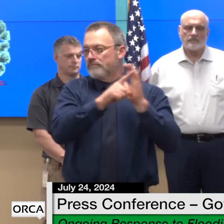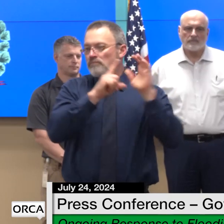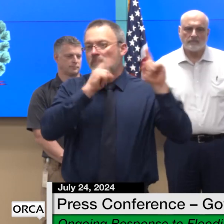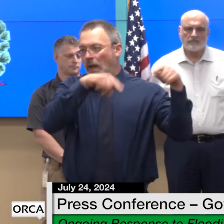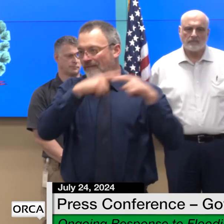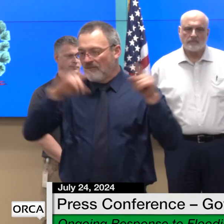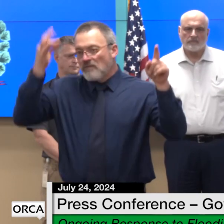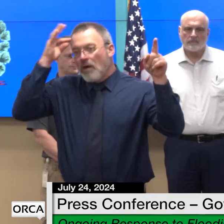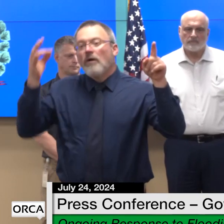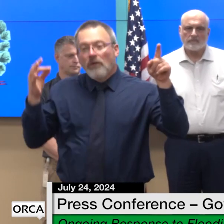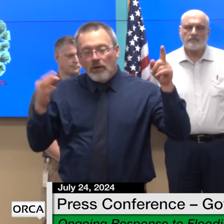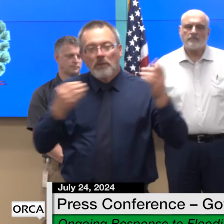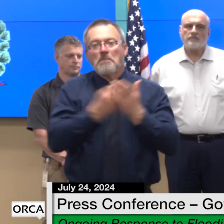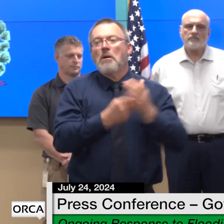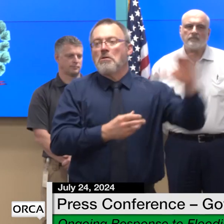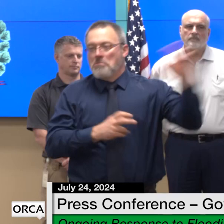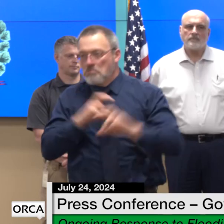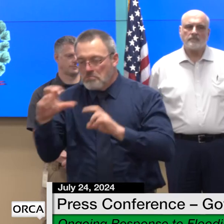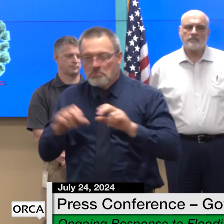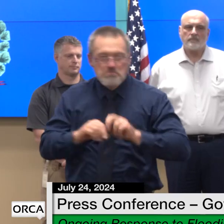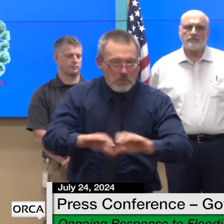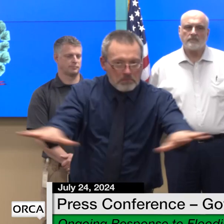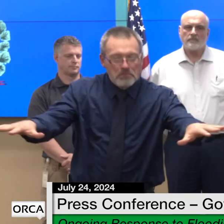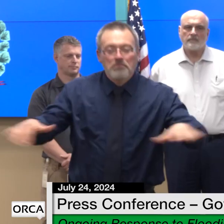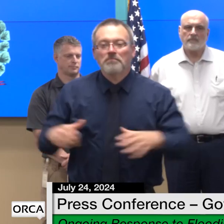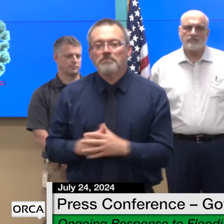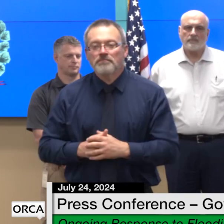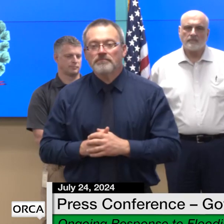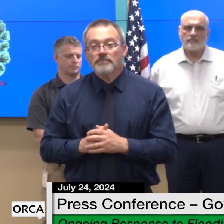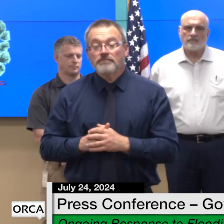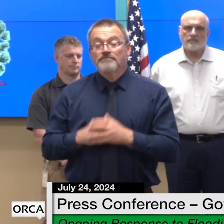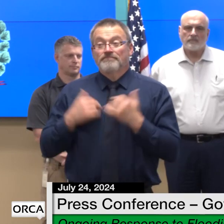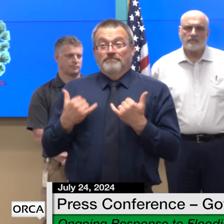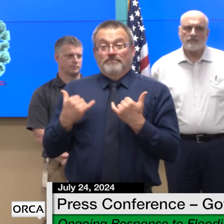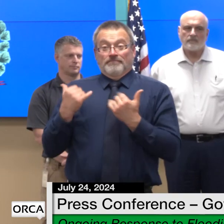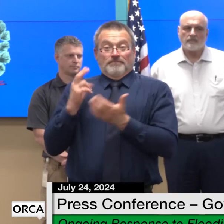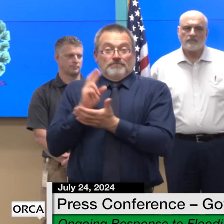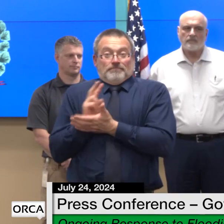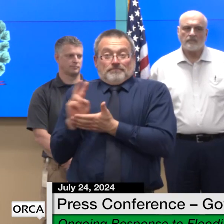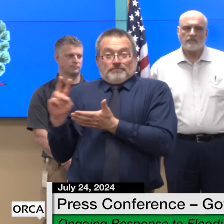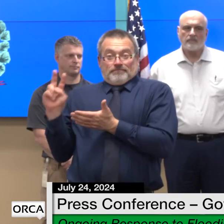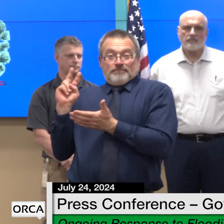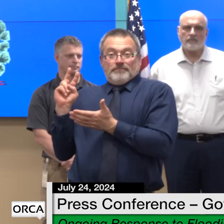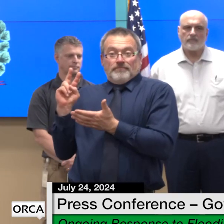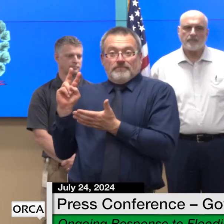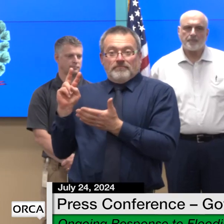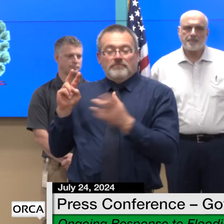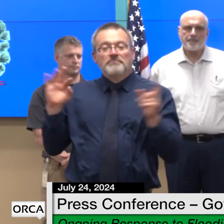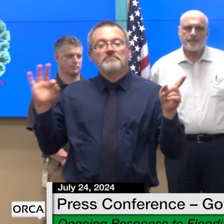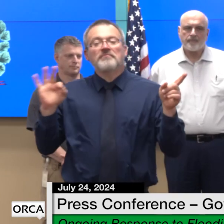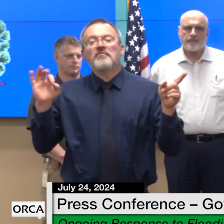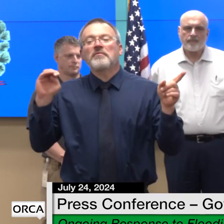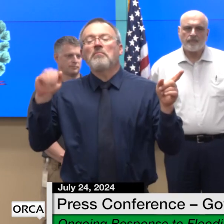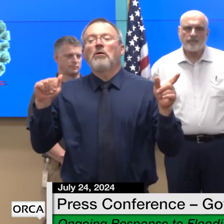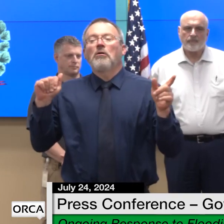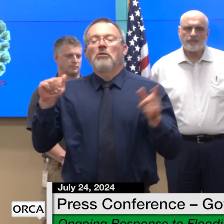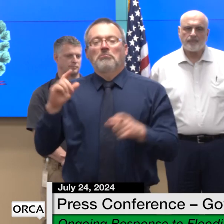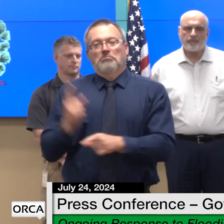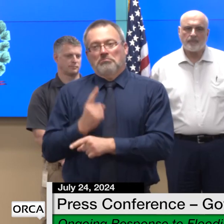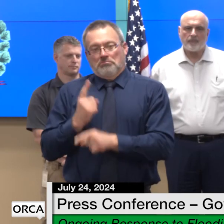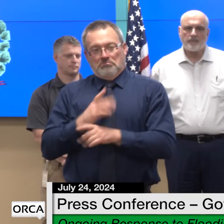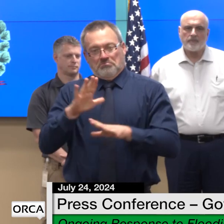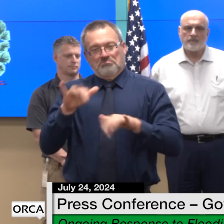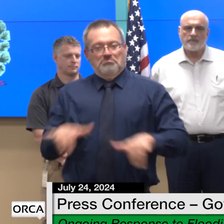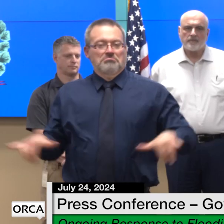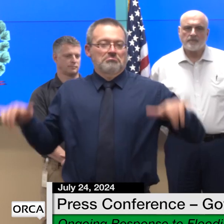quickly. This time around, FEMA is moving in a more traditional path. So while it may seem